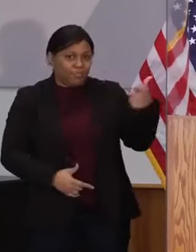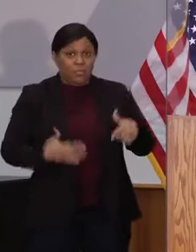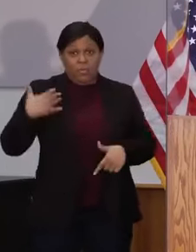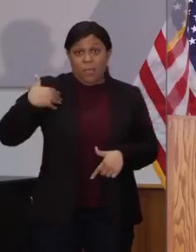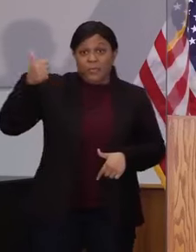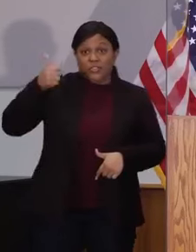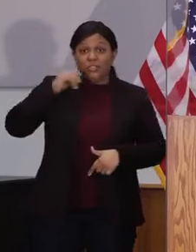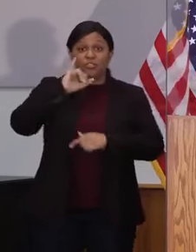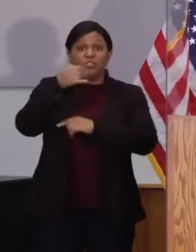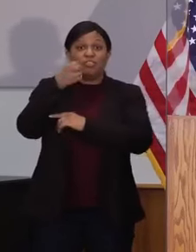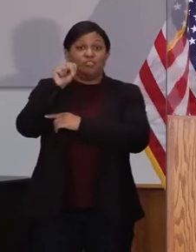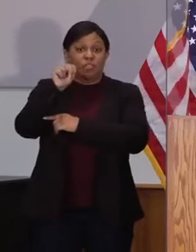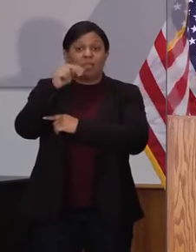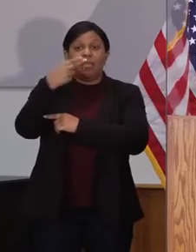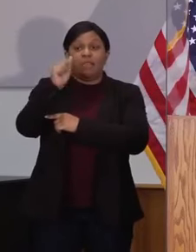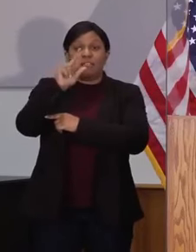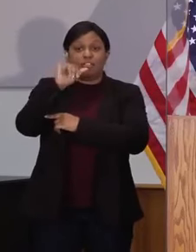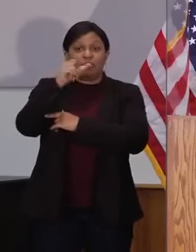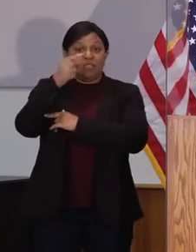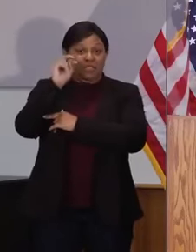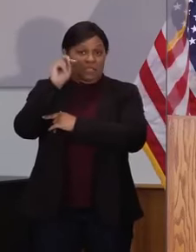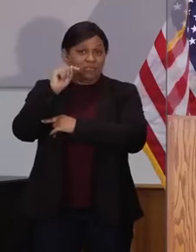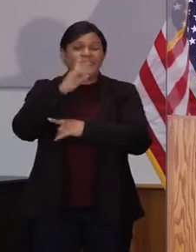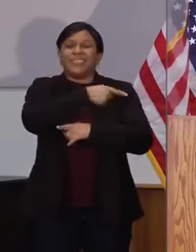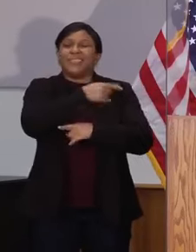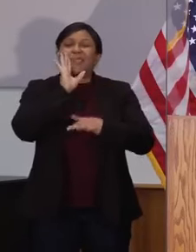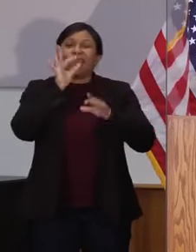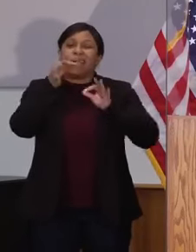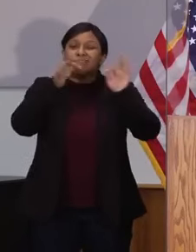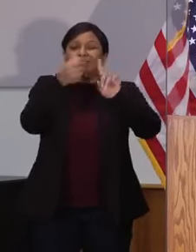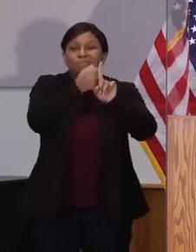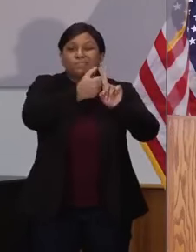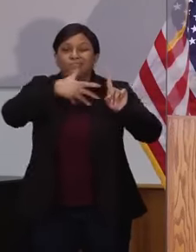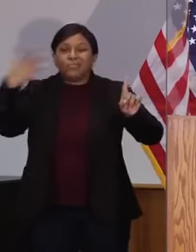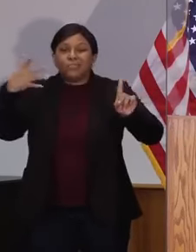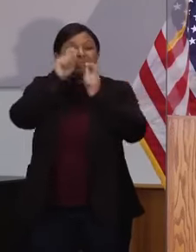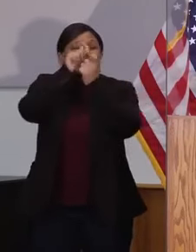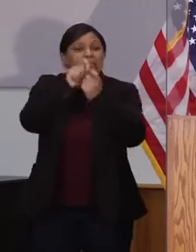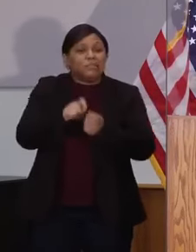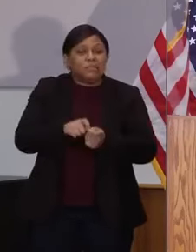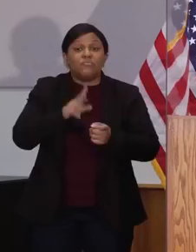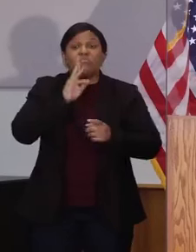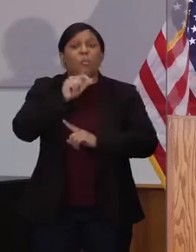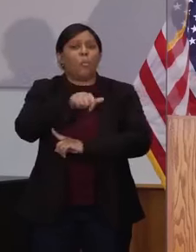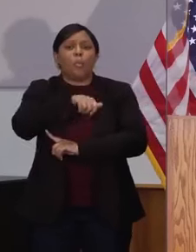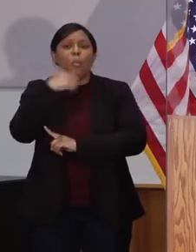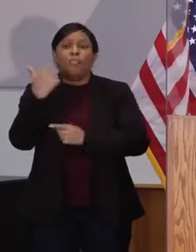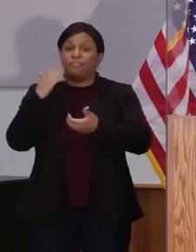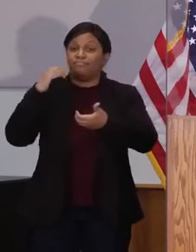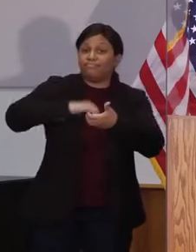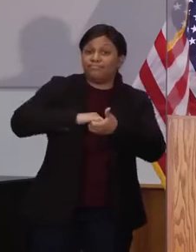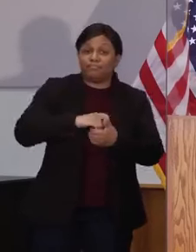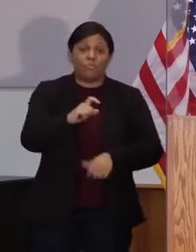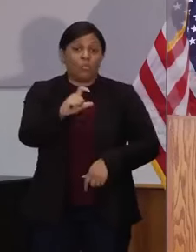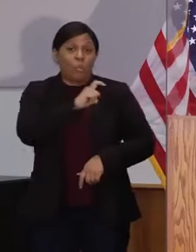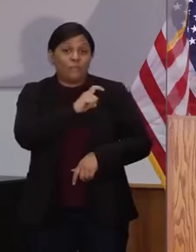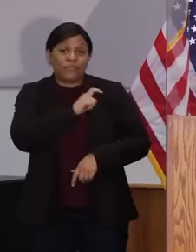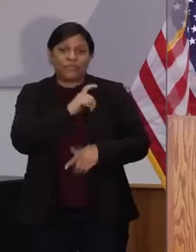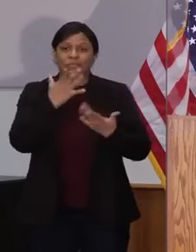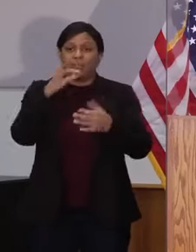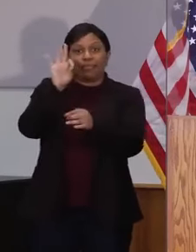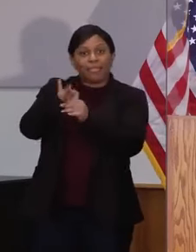of the specifics in here, and then talk about all of our partners in this, whether it's from the law enforcement perspective, whether it's from the local elected officials